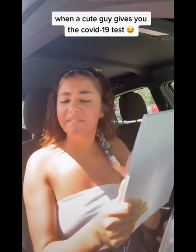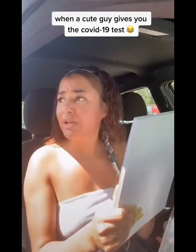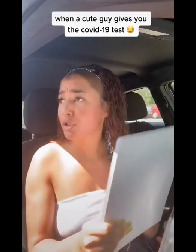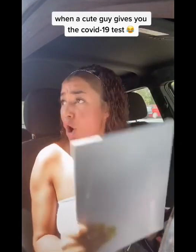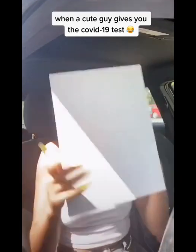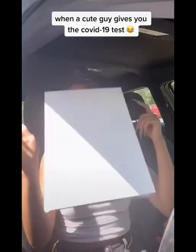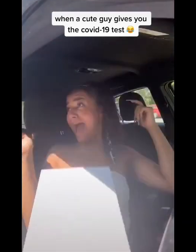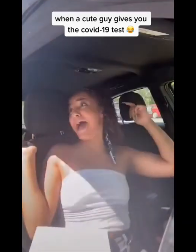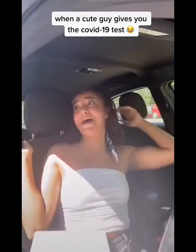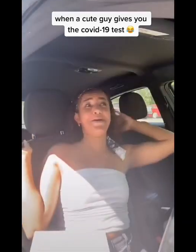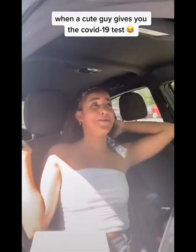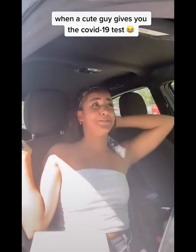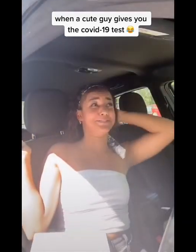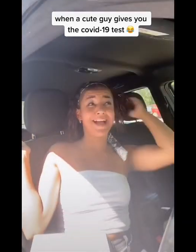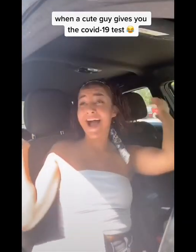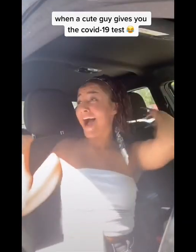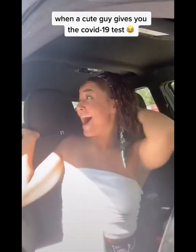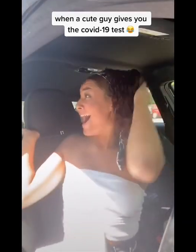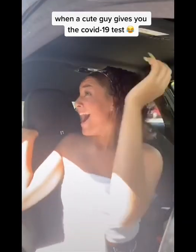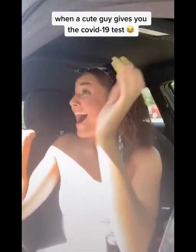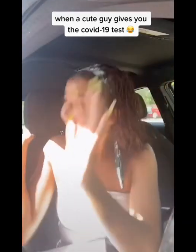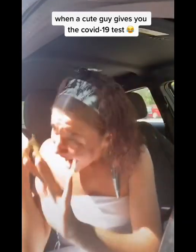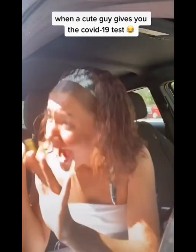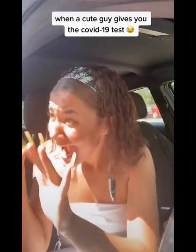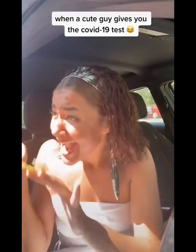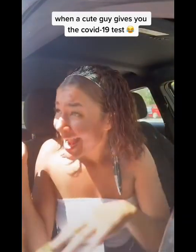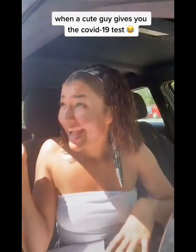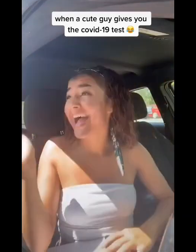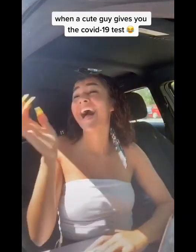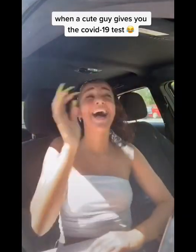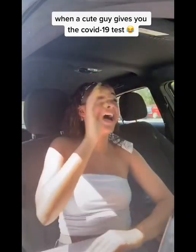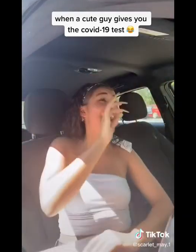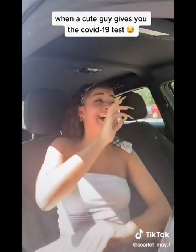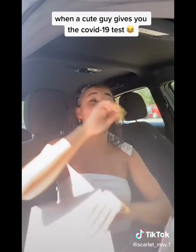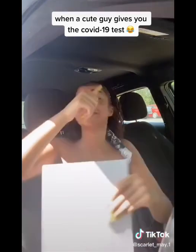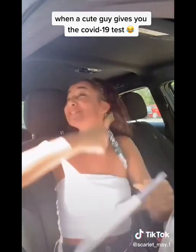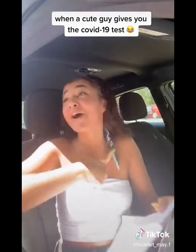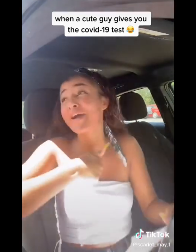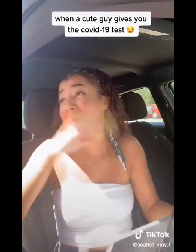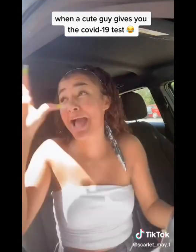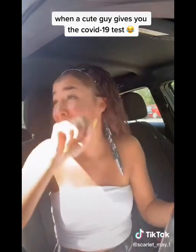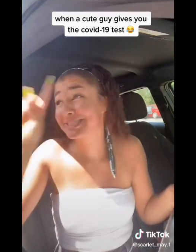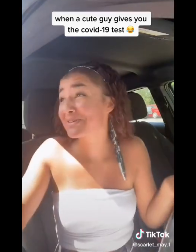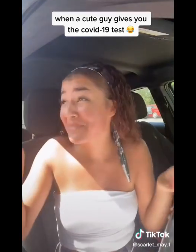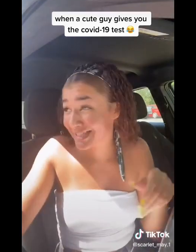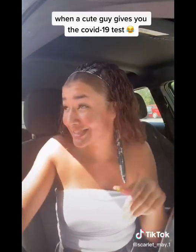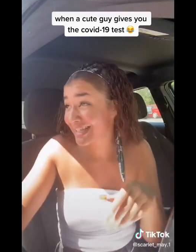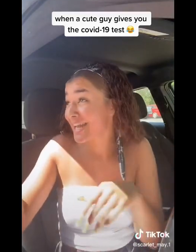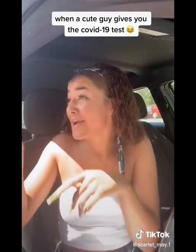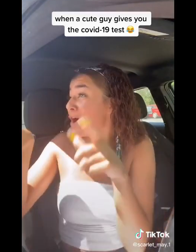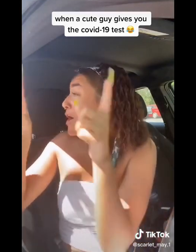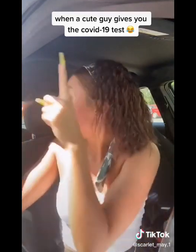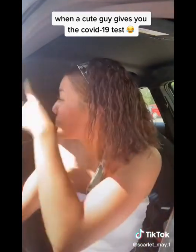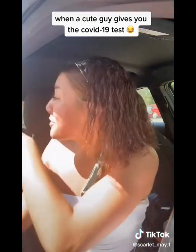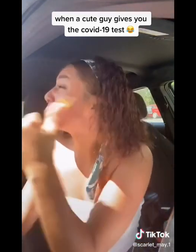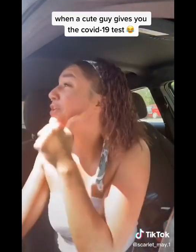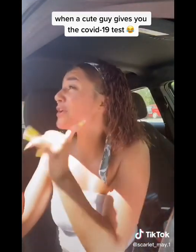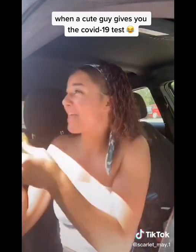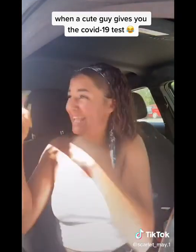all out. Hi. Sorry, I was just like, there was a girl that gave me this